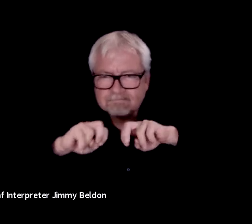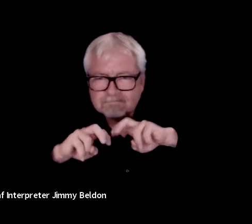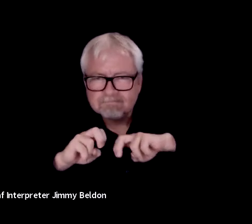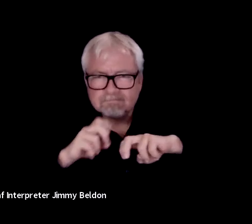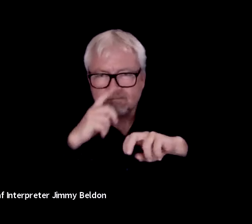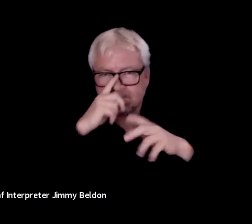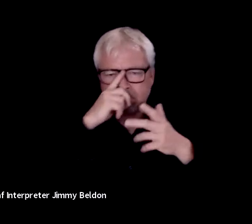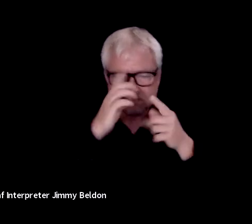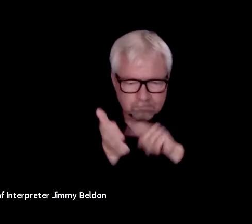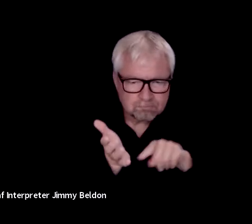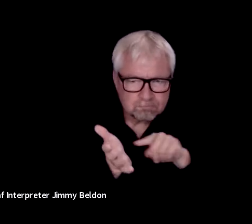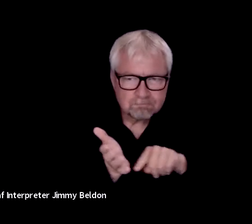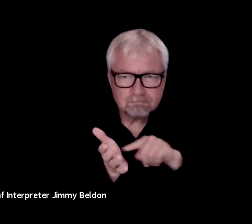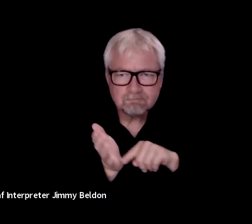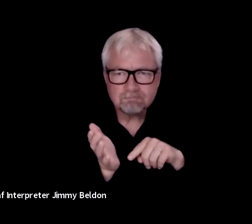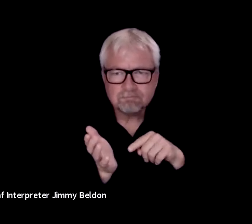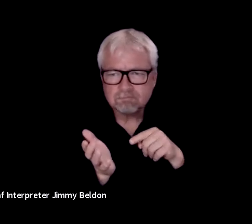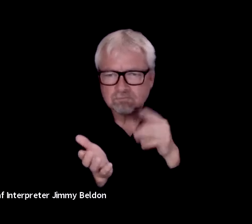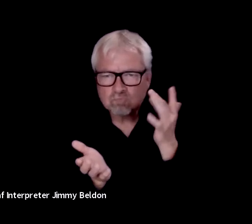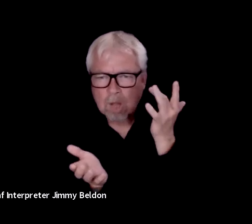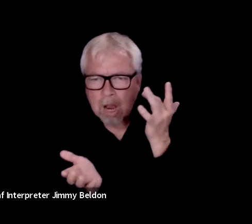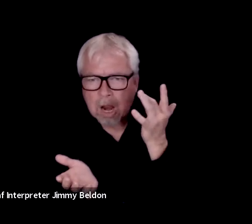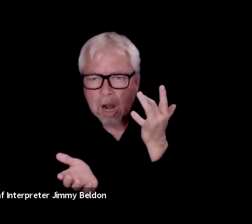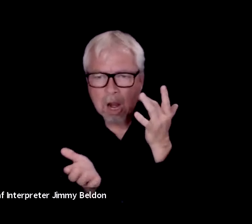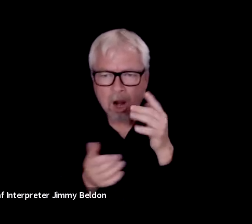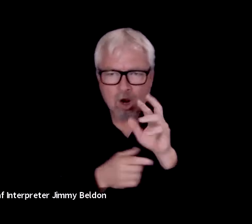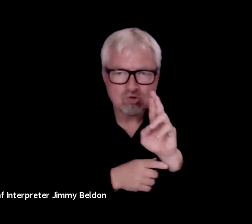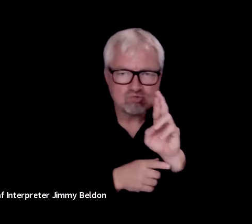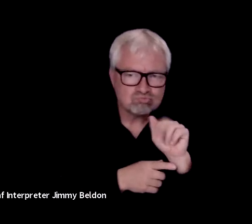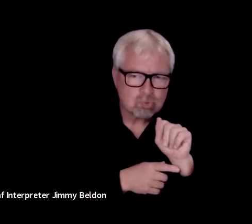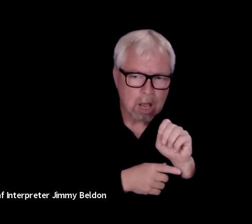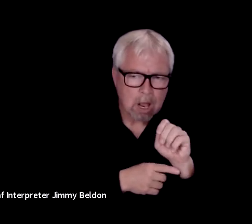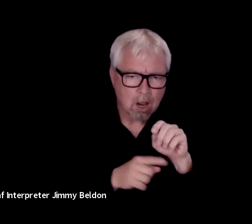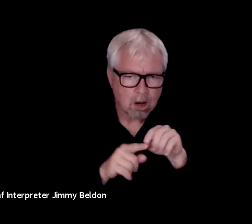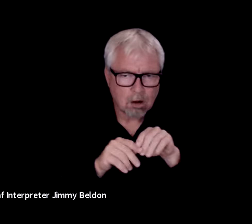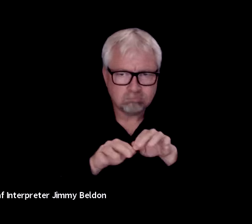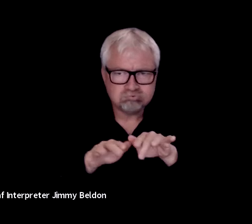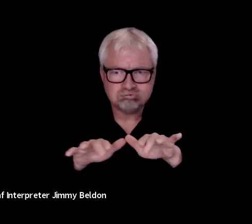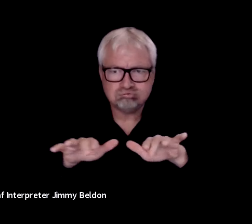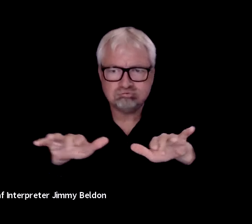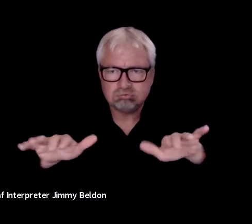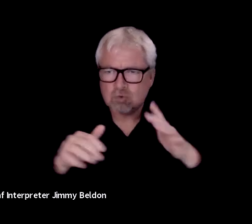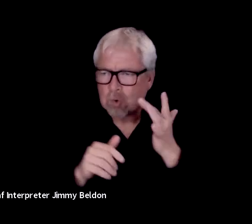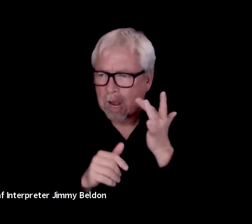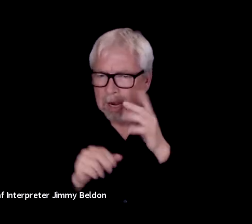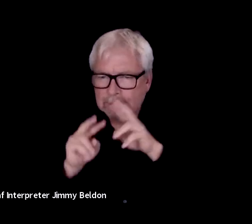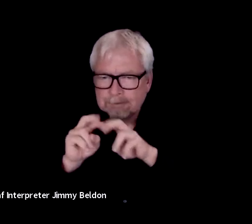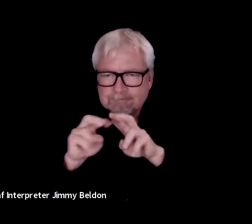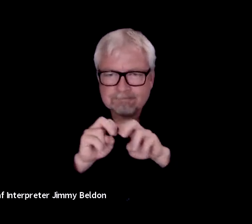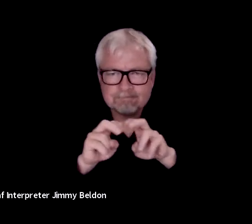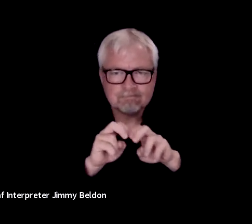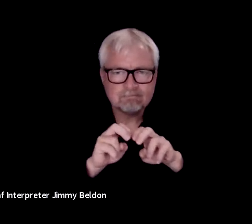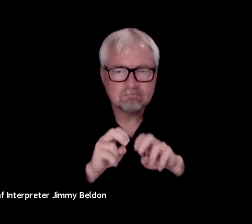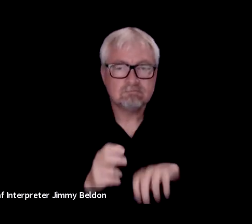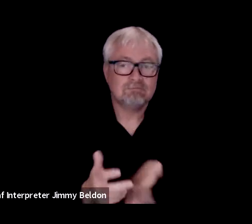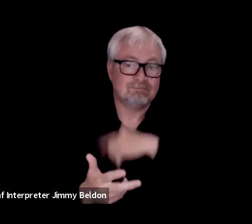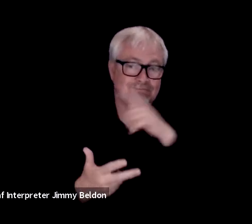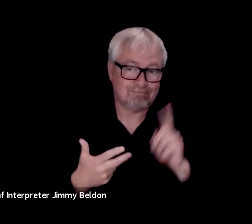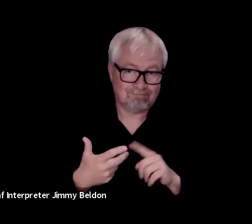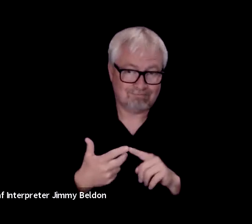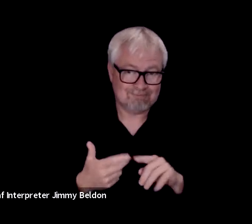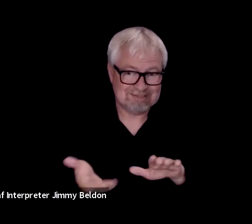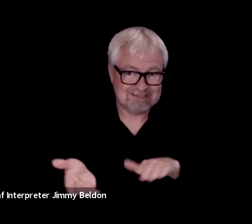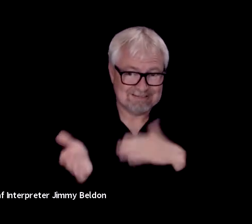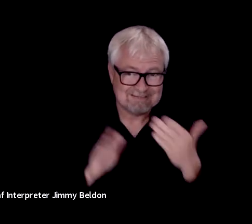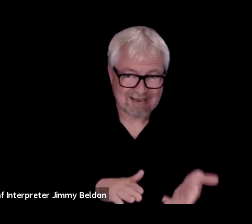deaths amongst fully vaccinated people and unvaccinated people.